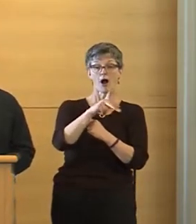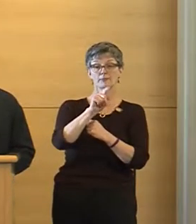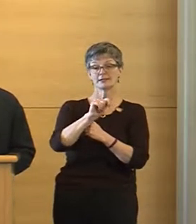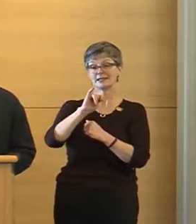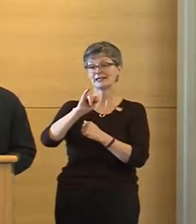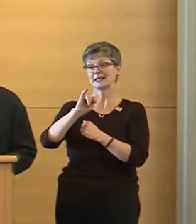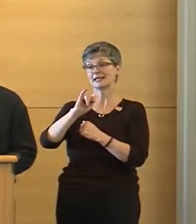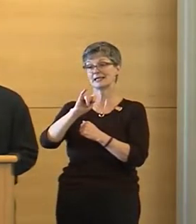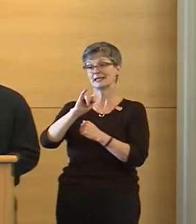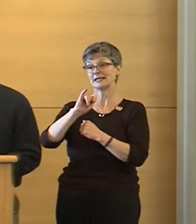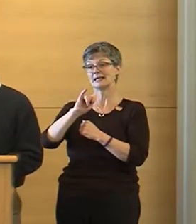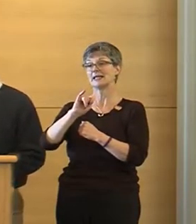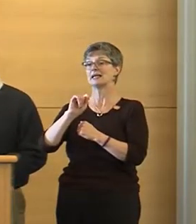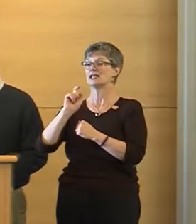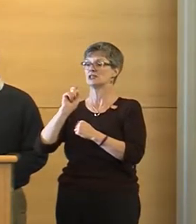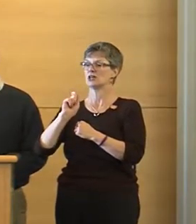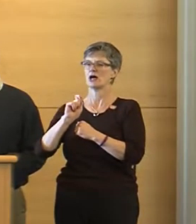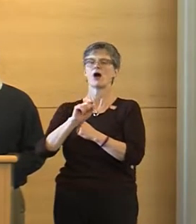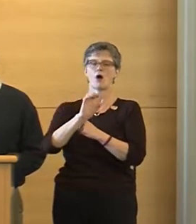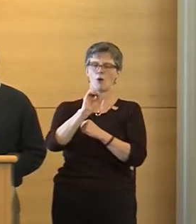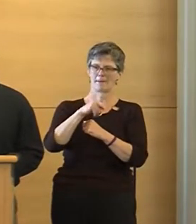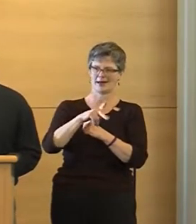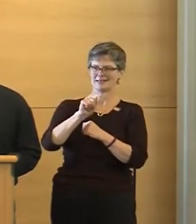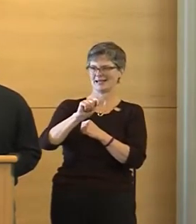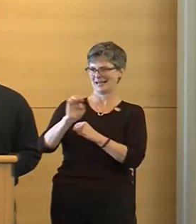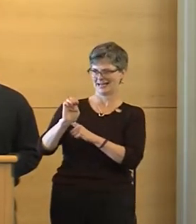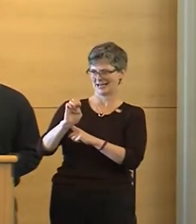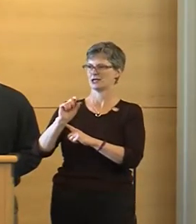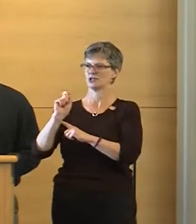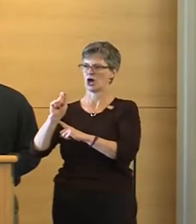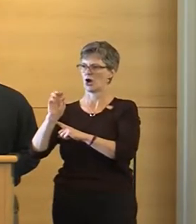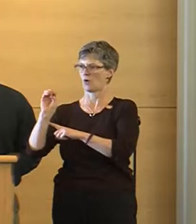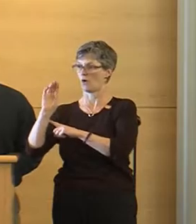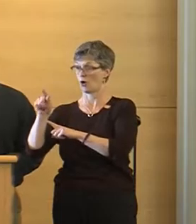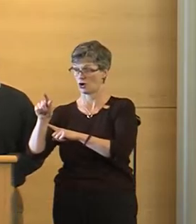person whose name escapes me, but